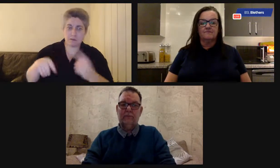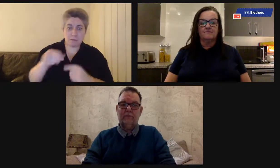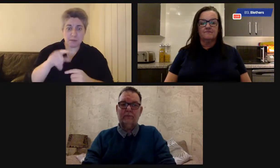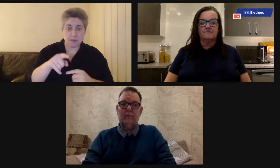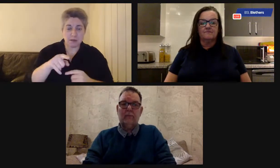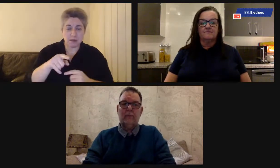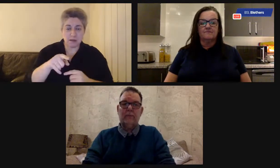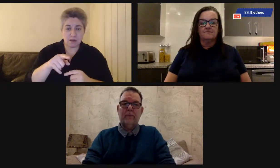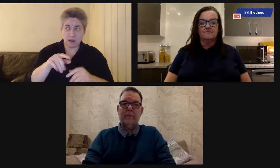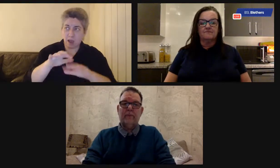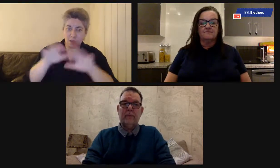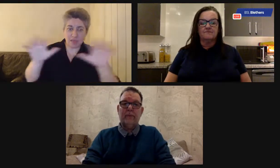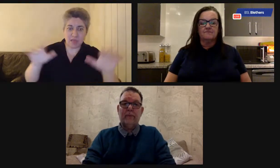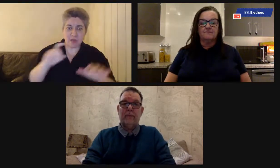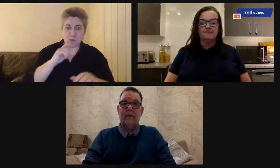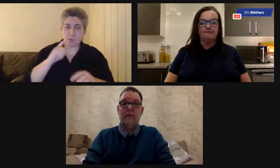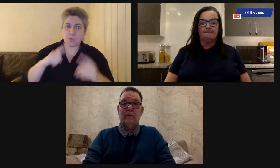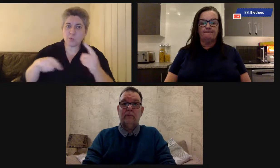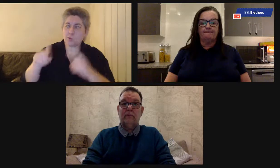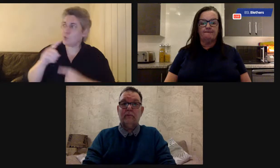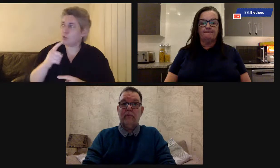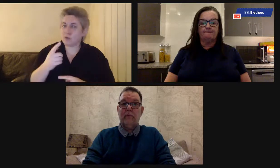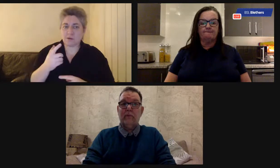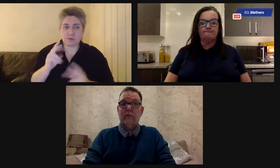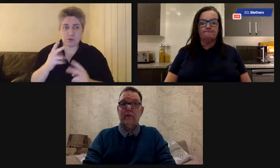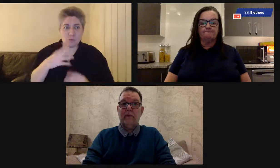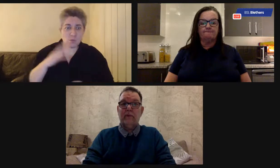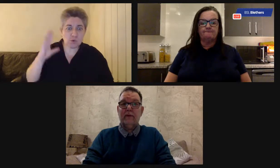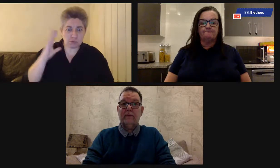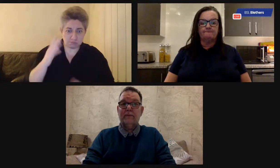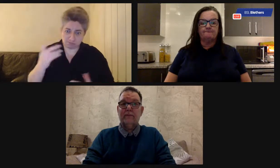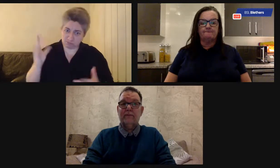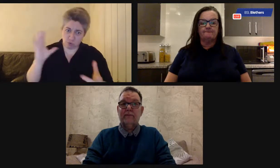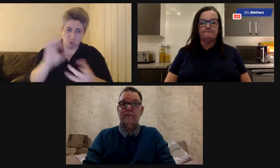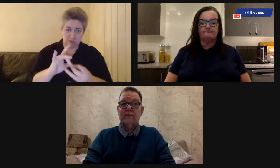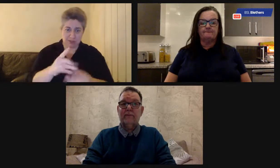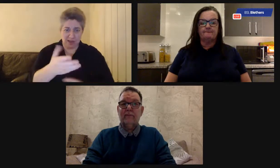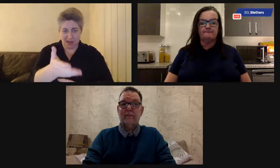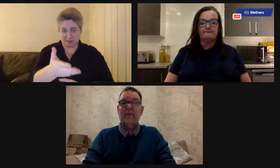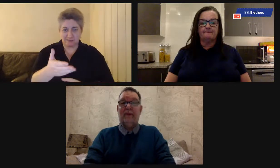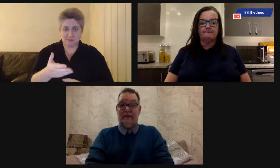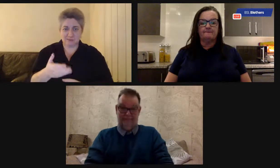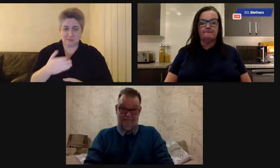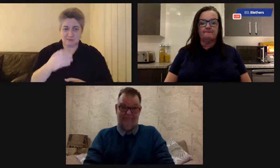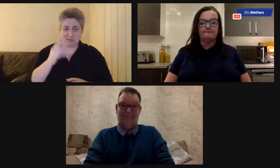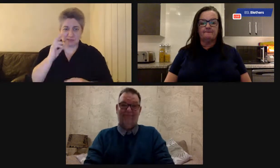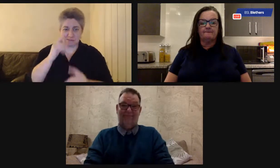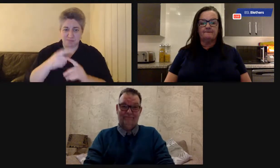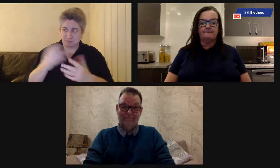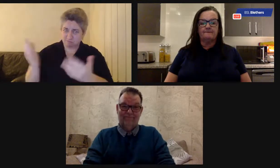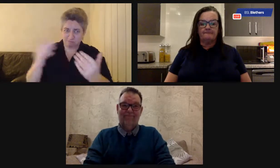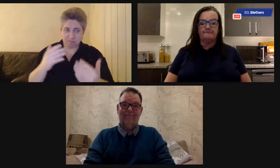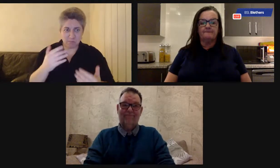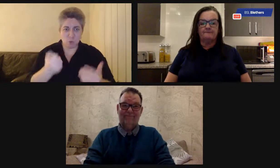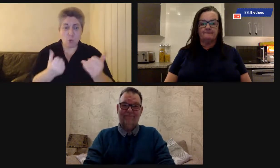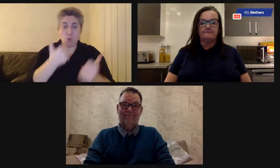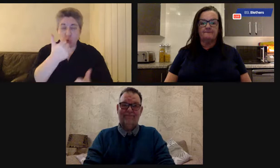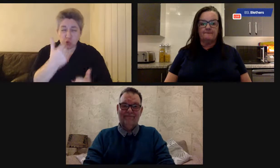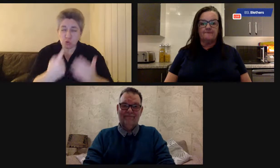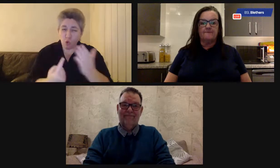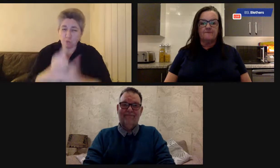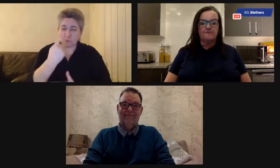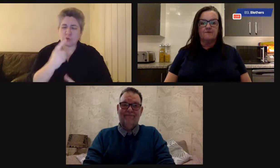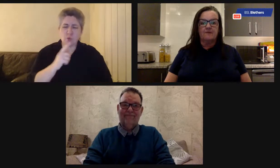even thinking about making sure that if you want to access things that are in a spoken language, you can do that via